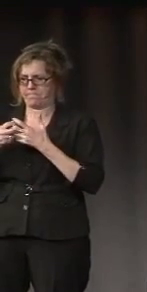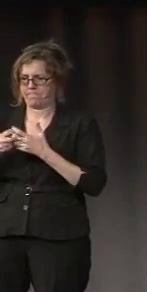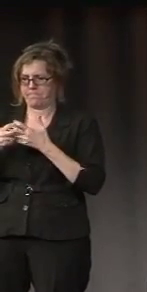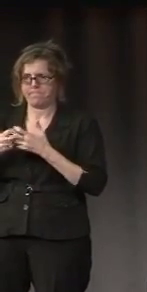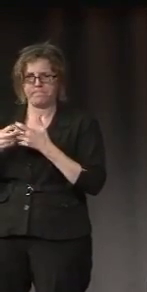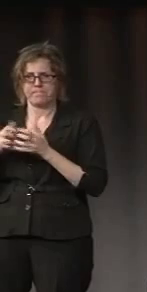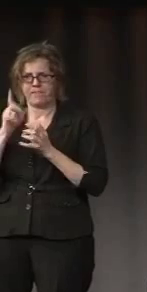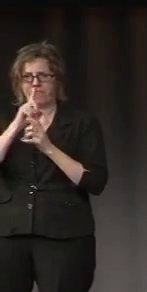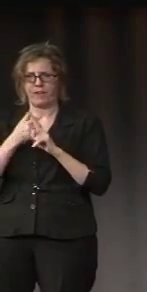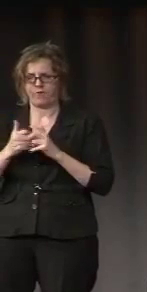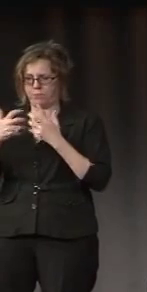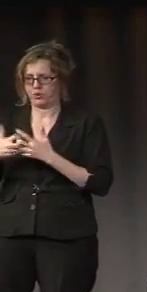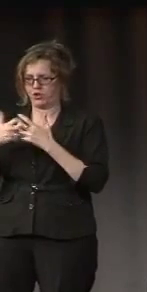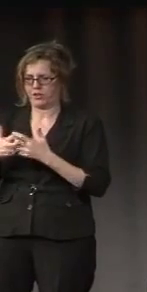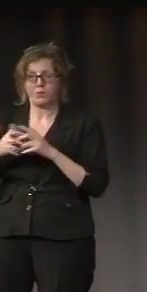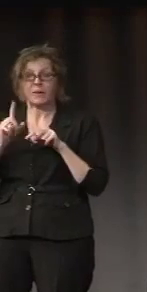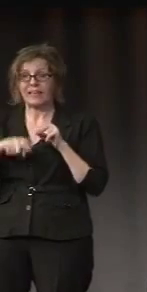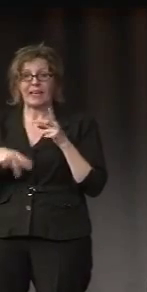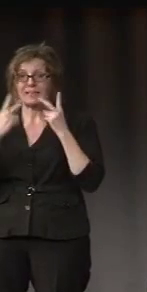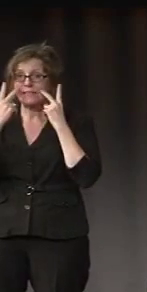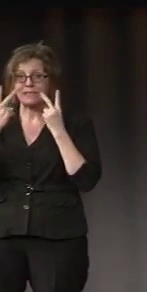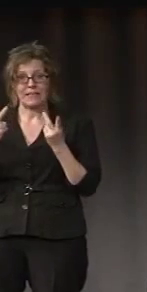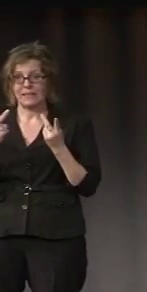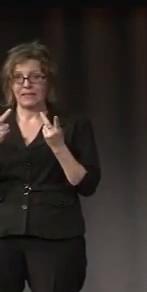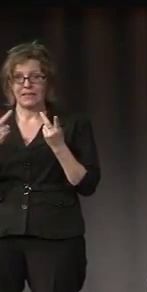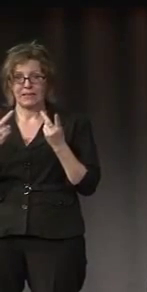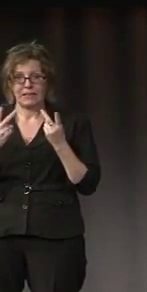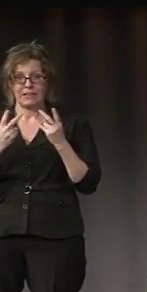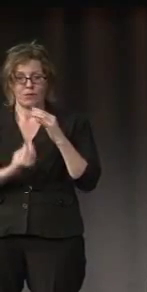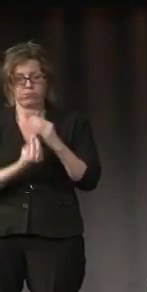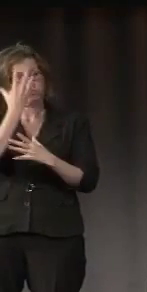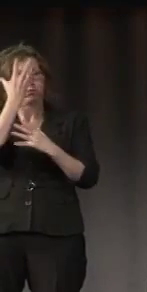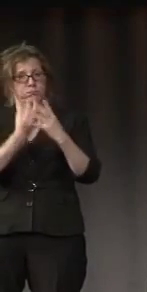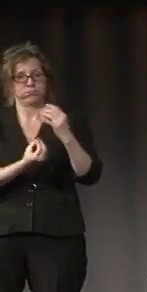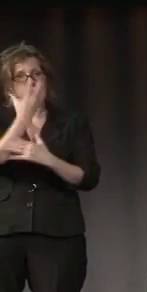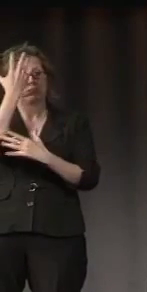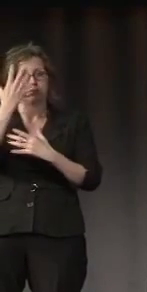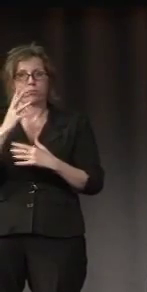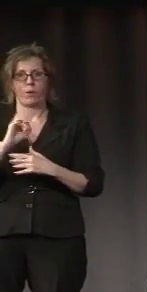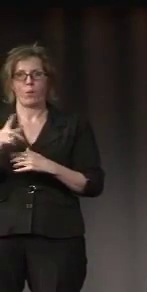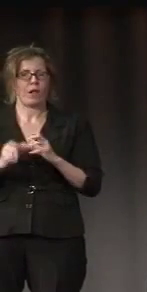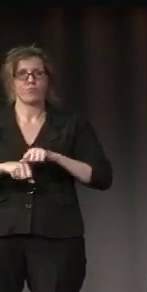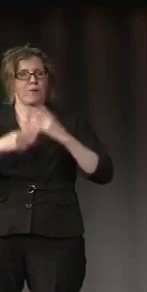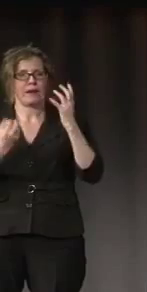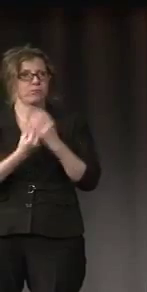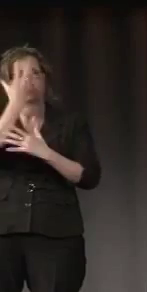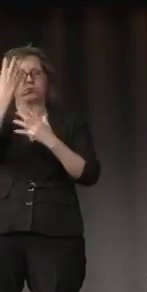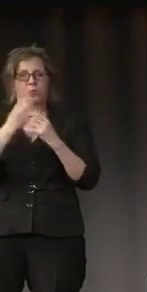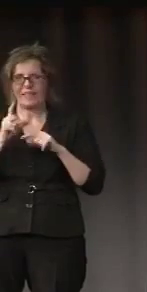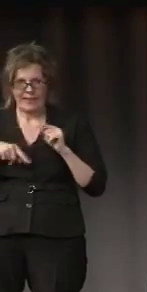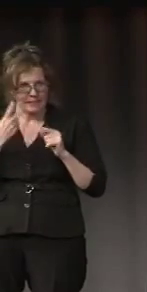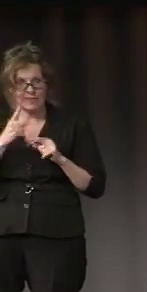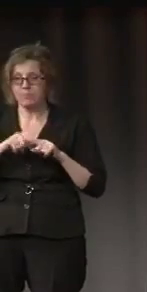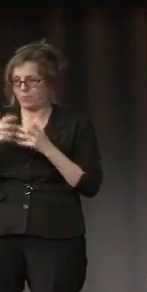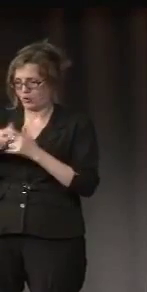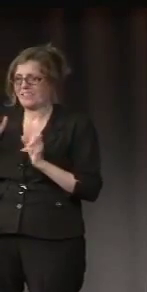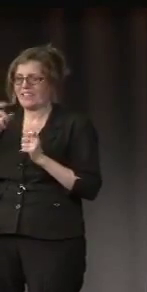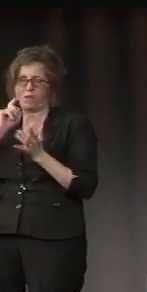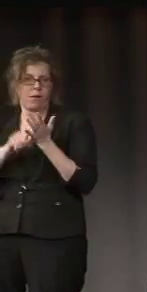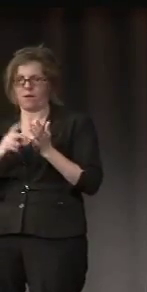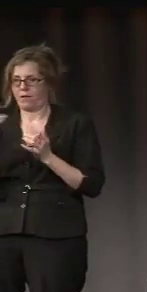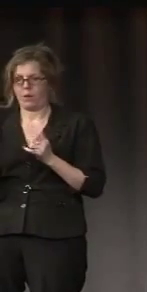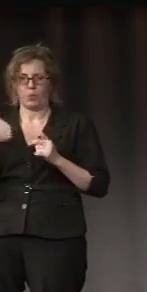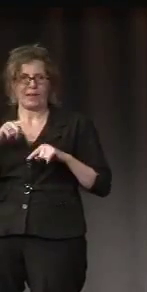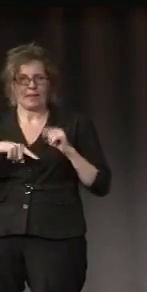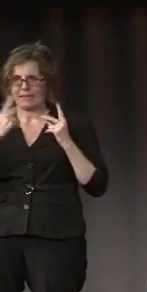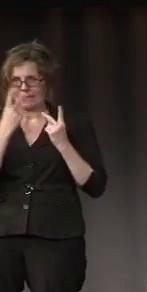the wellhead gushing when deep horizon breaks, but the machine can, right? So we have a lot of machines that